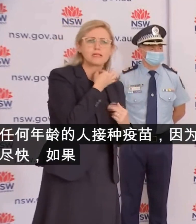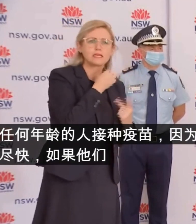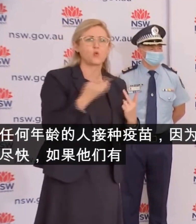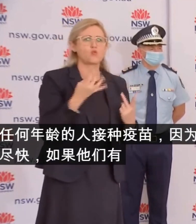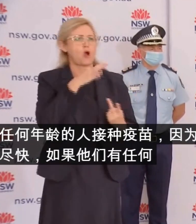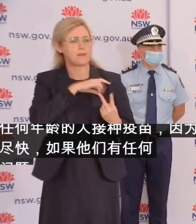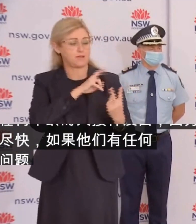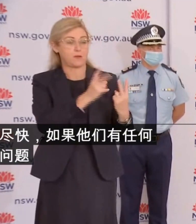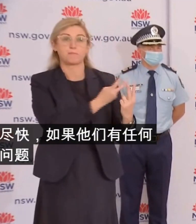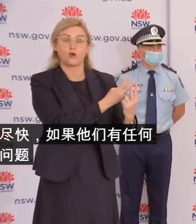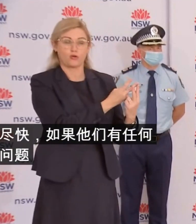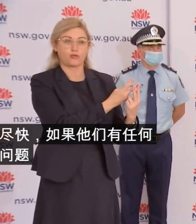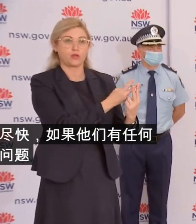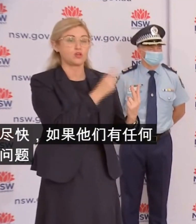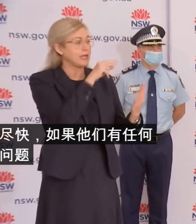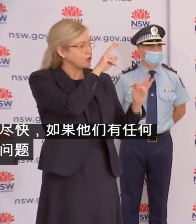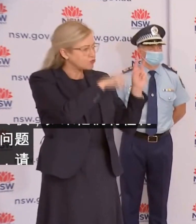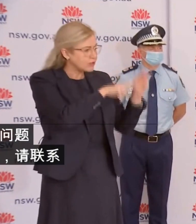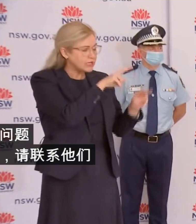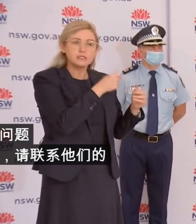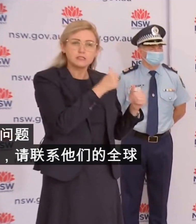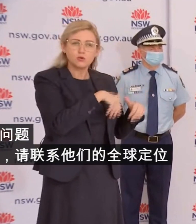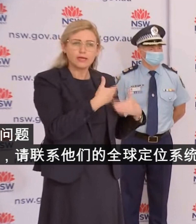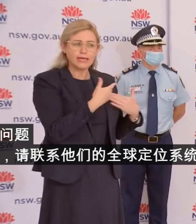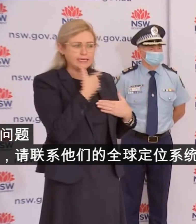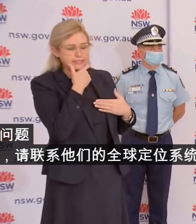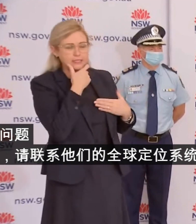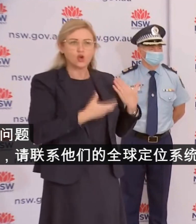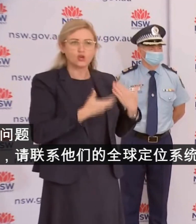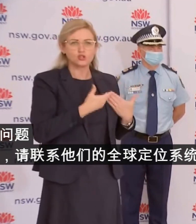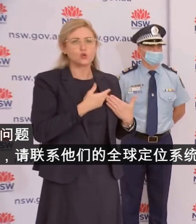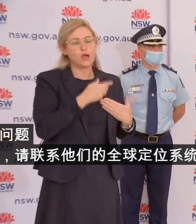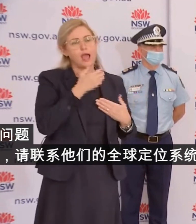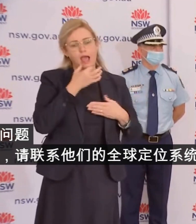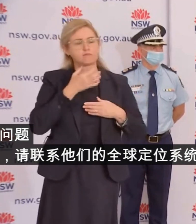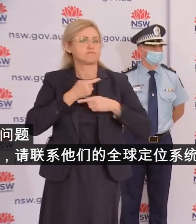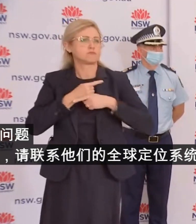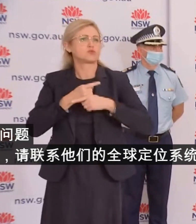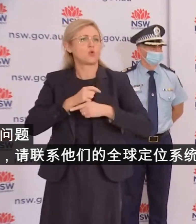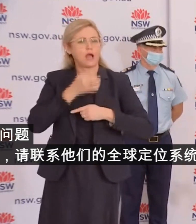as they can, and if they have any questions, please talk to their GPs. Thank you.